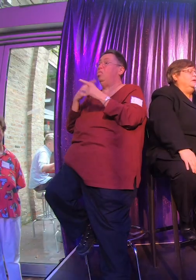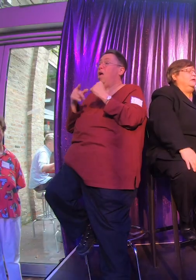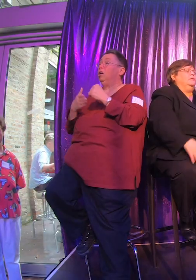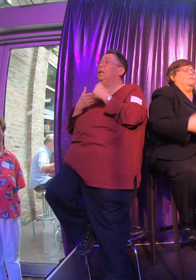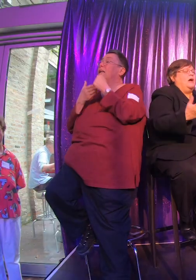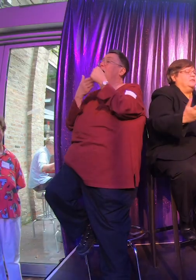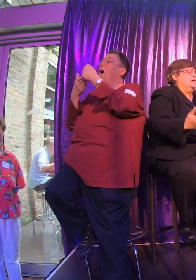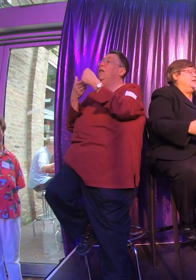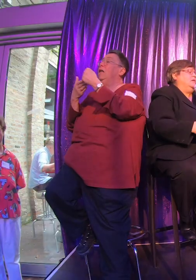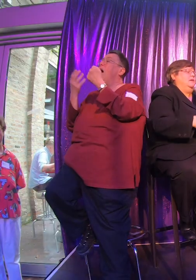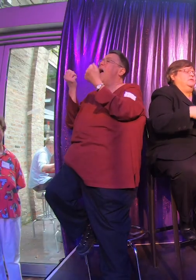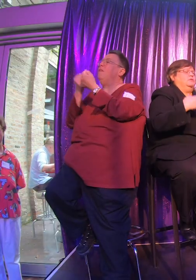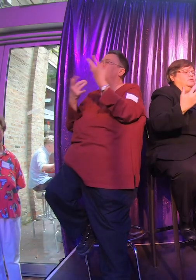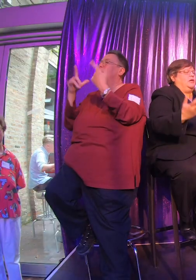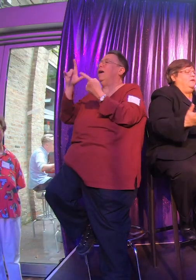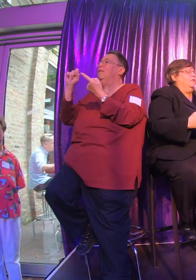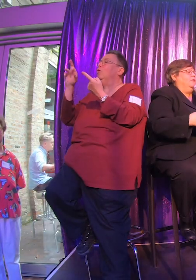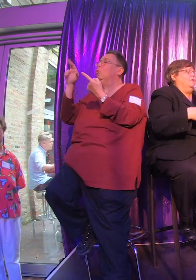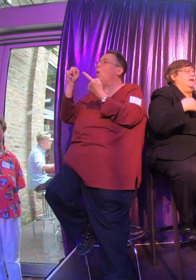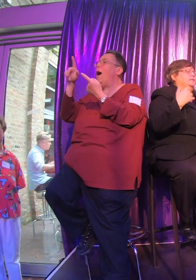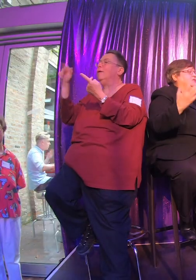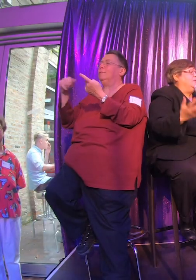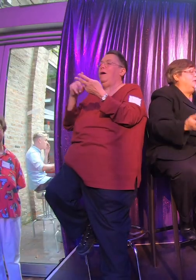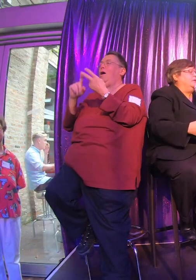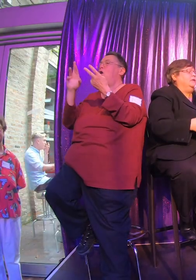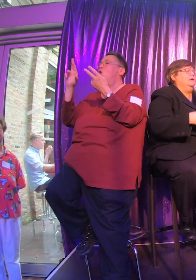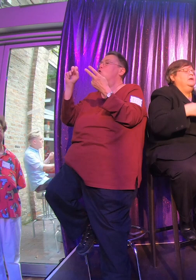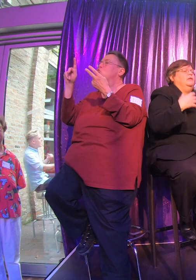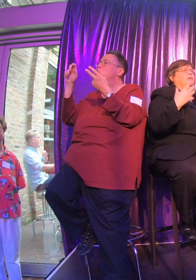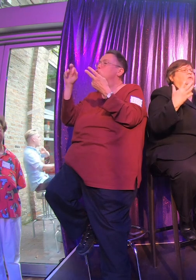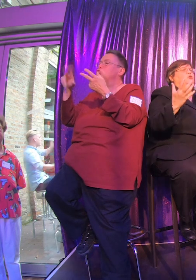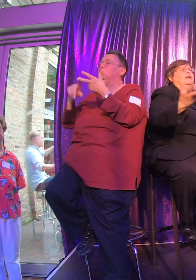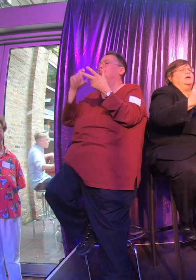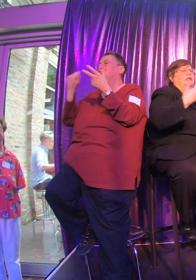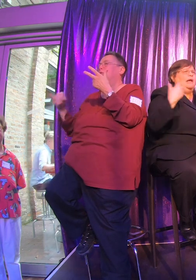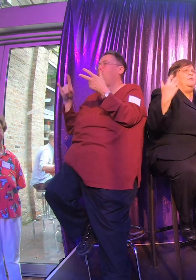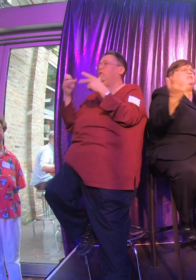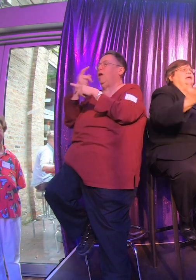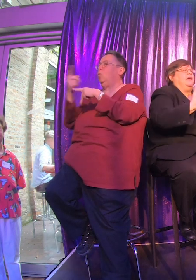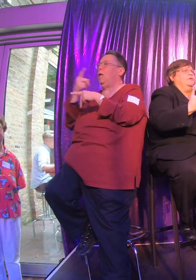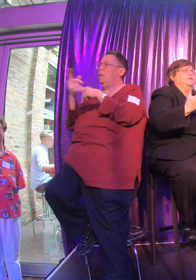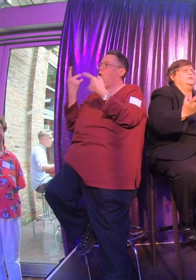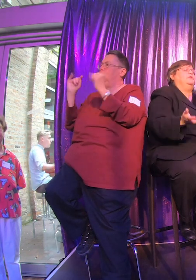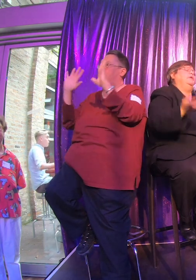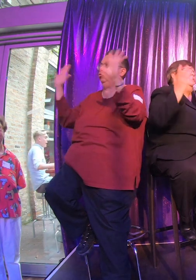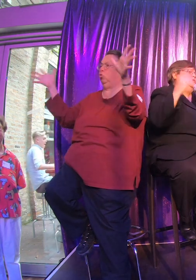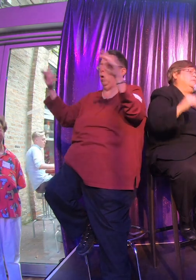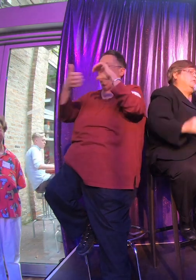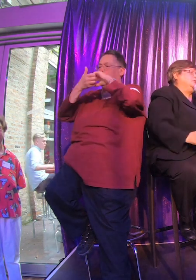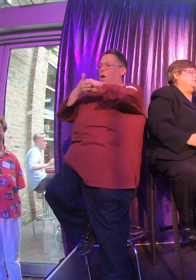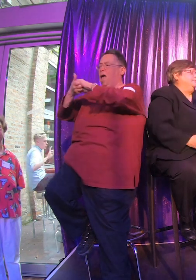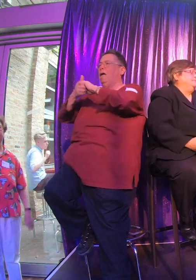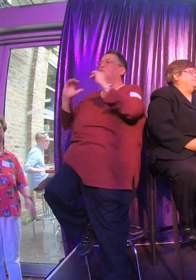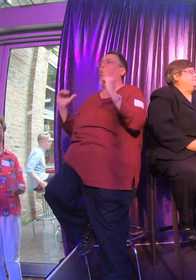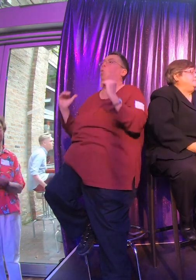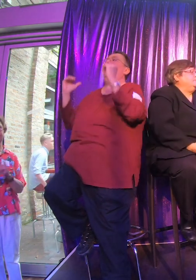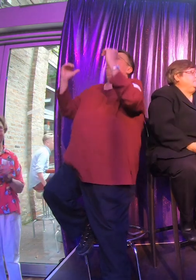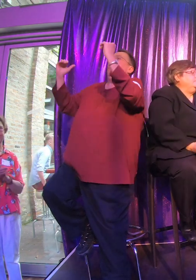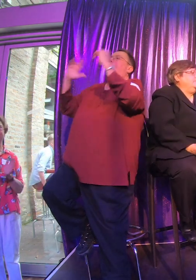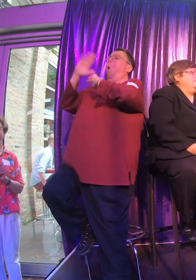including La Raza and The Crusader and Southside Weekly. Like we're trying to collaborate together so that we lift all boats.